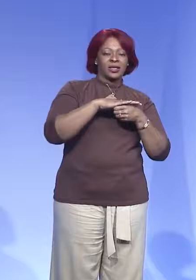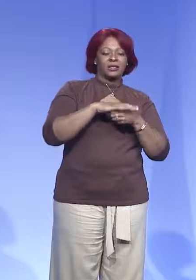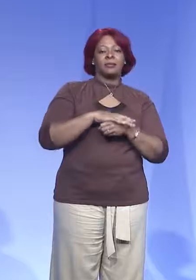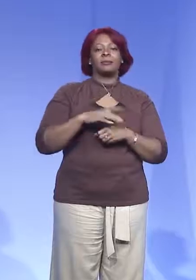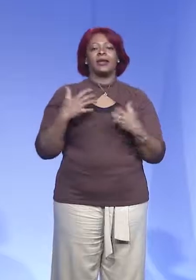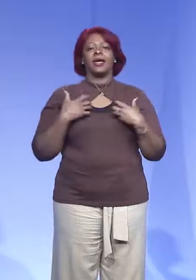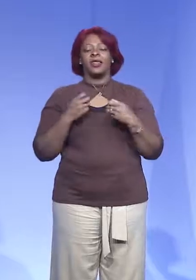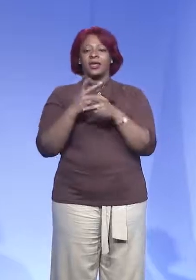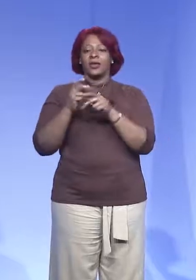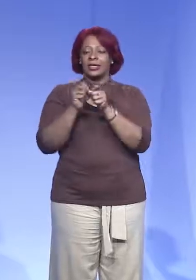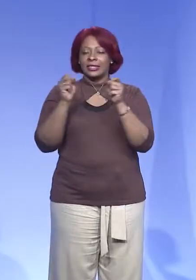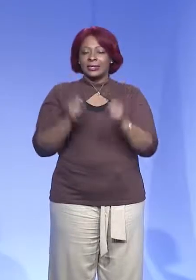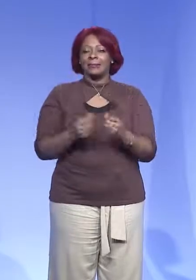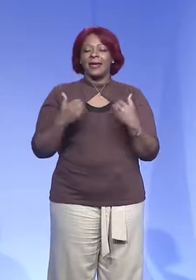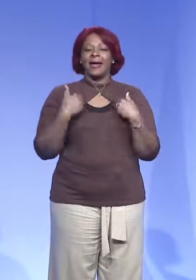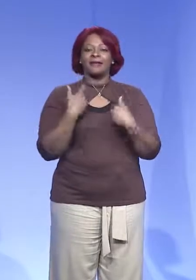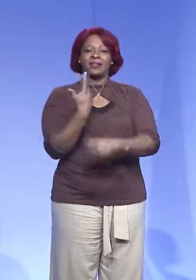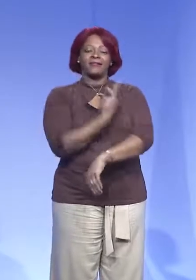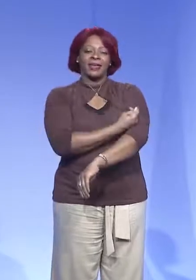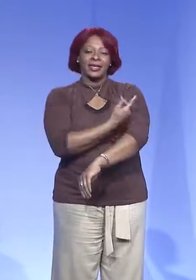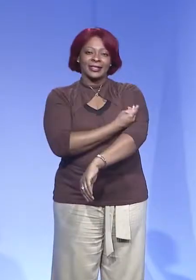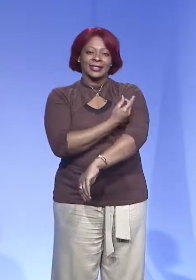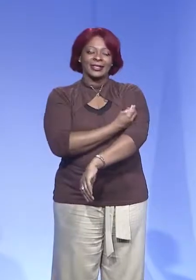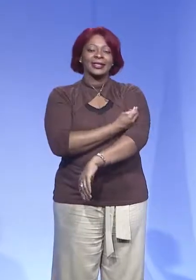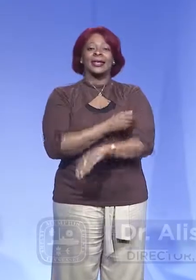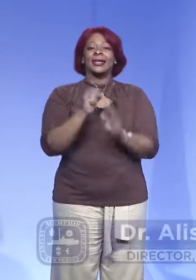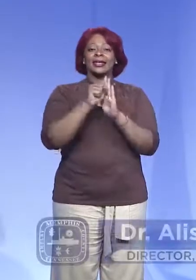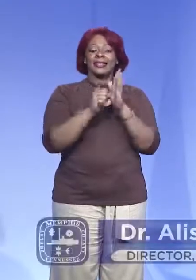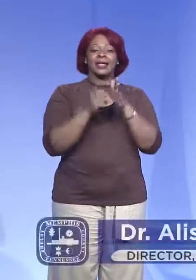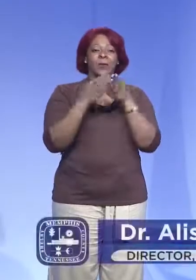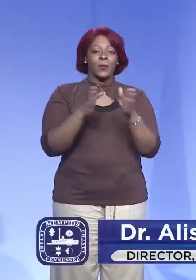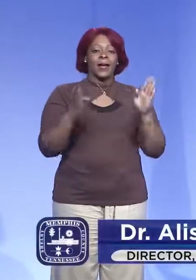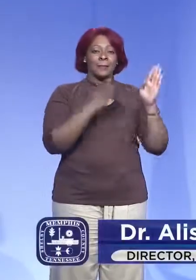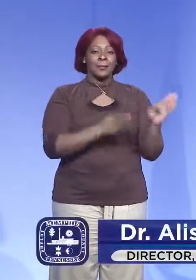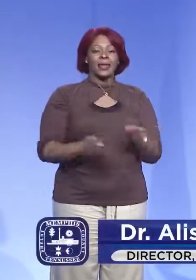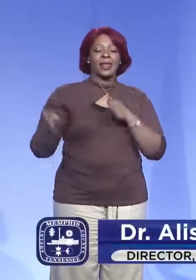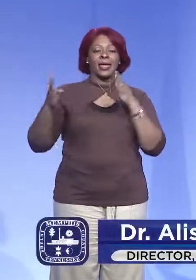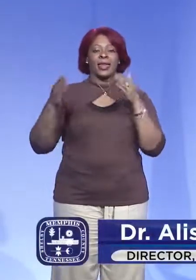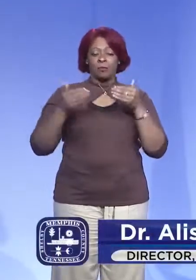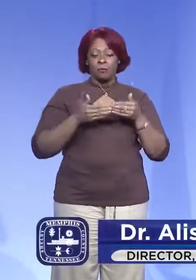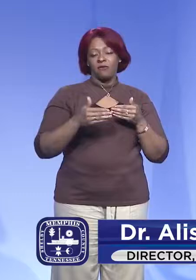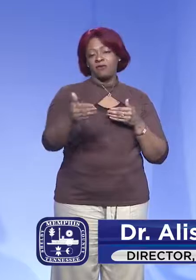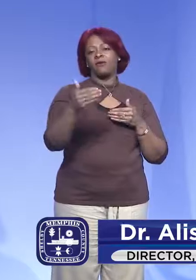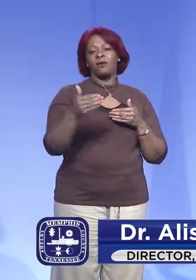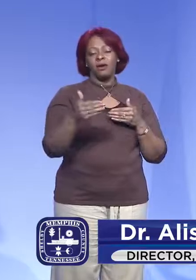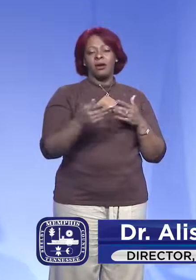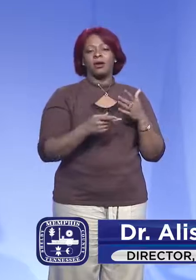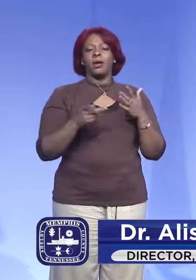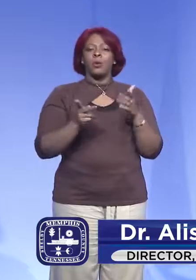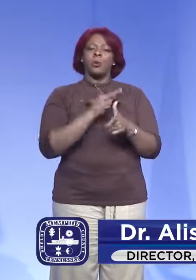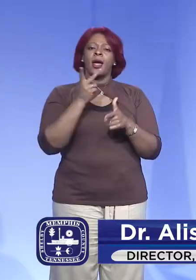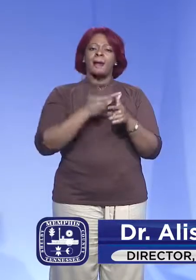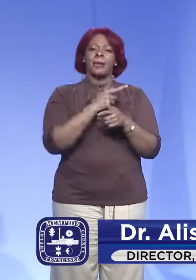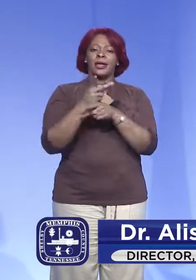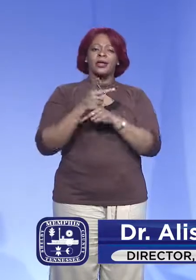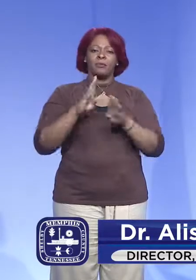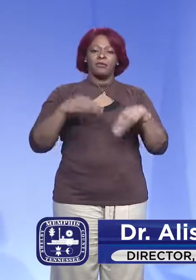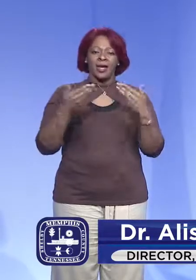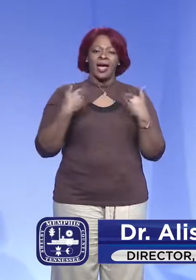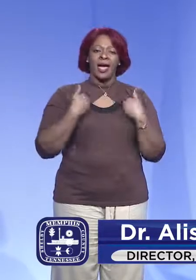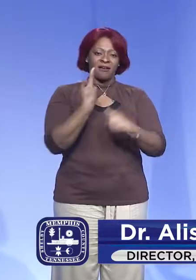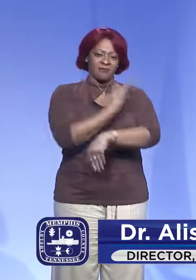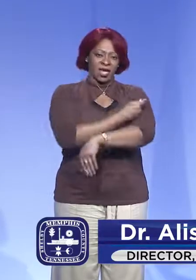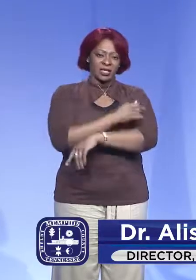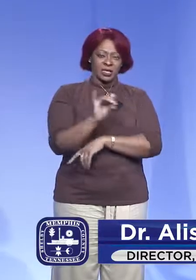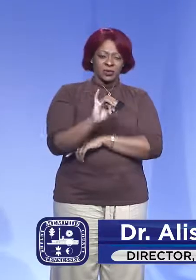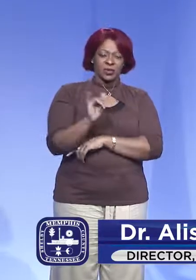also healthcare systems have vaccine. But in the statewide plan moving forward, primary care providers may also have